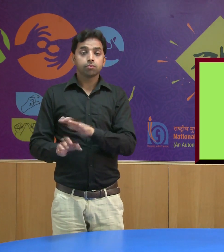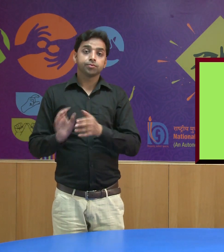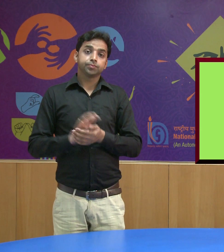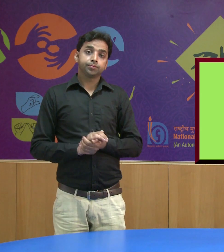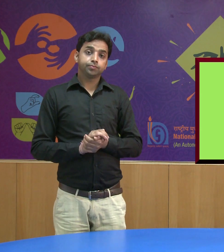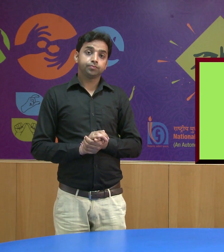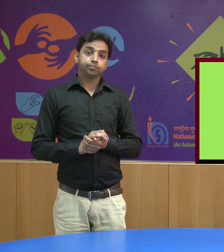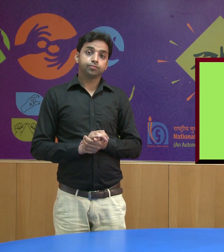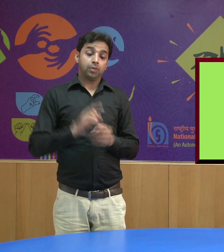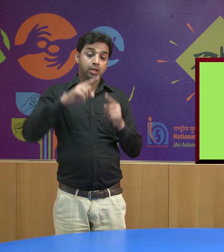Tibetan scholar